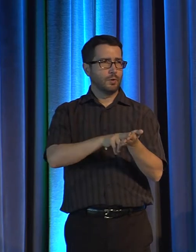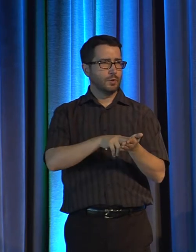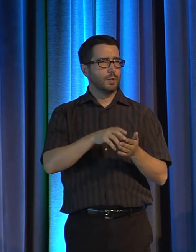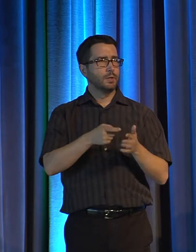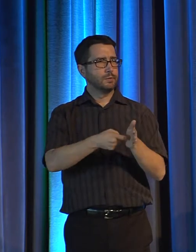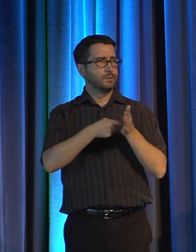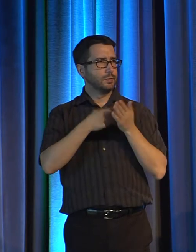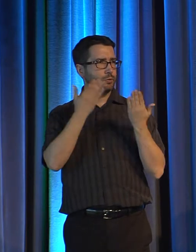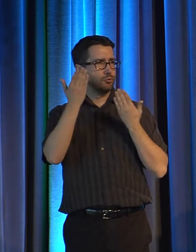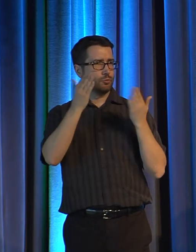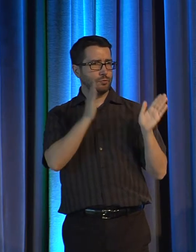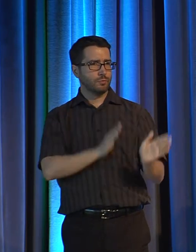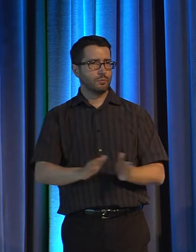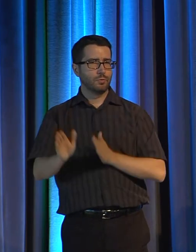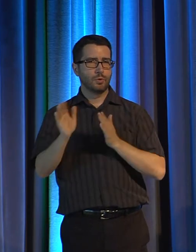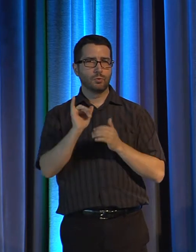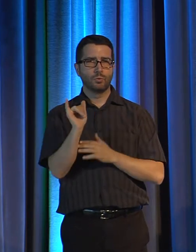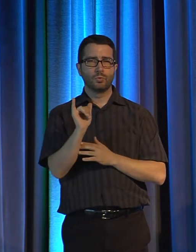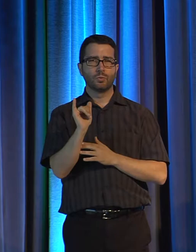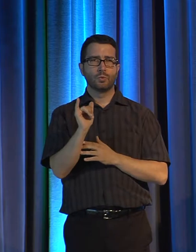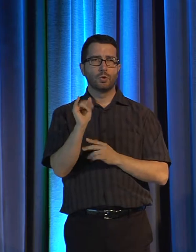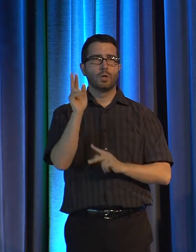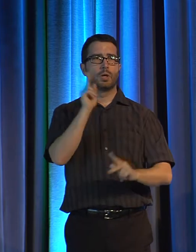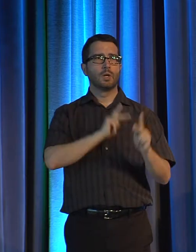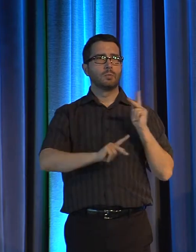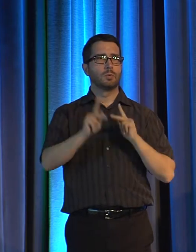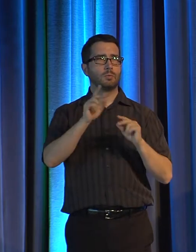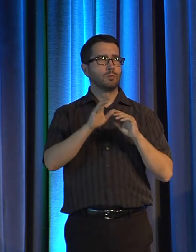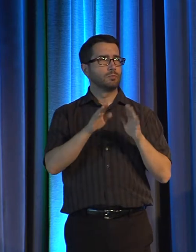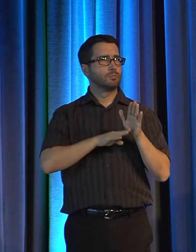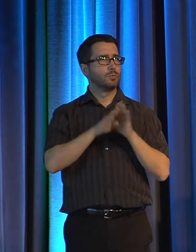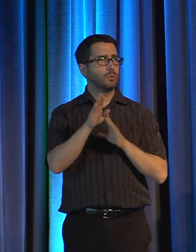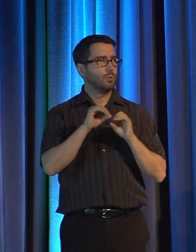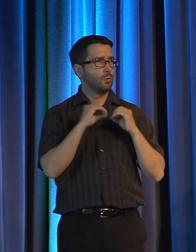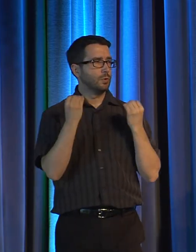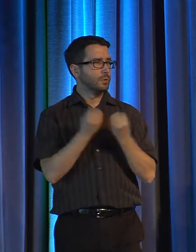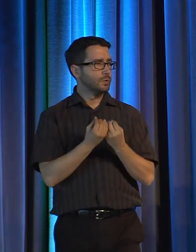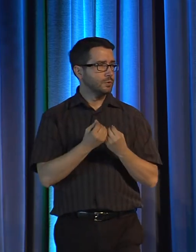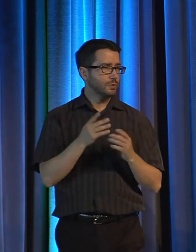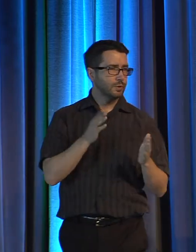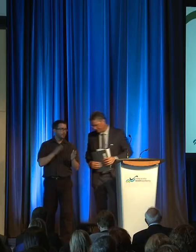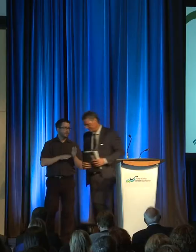planning, and the people and organizational development plan. Thank you.